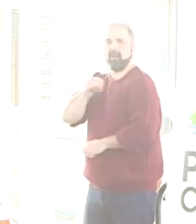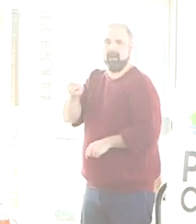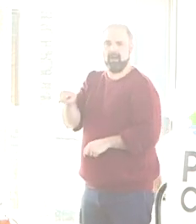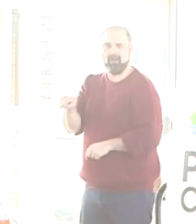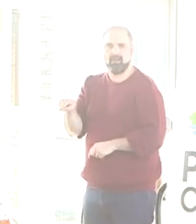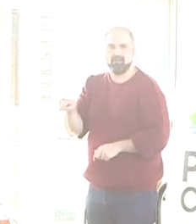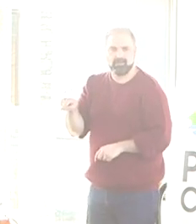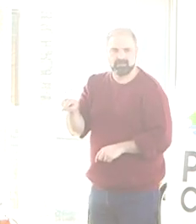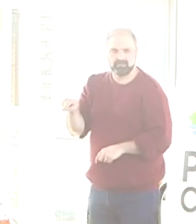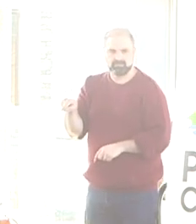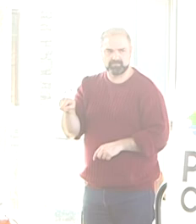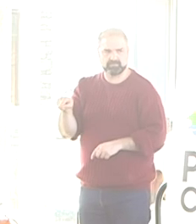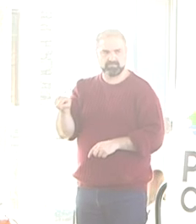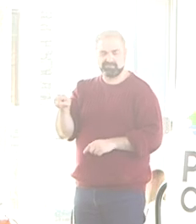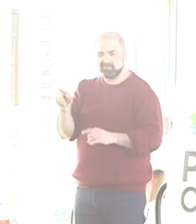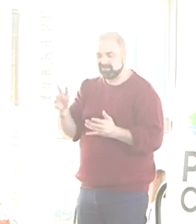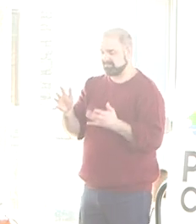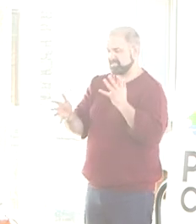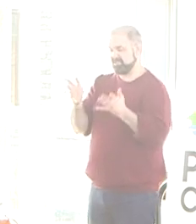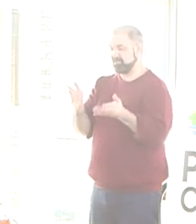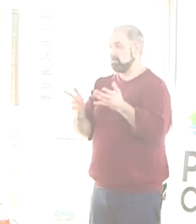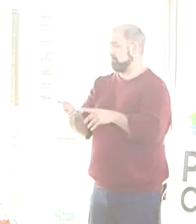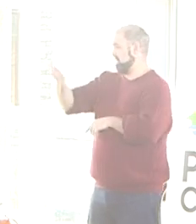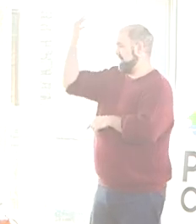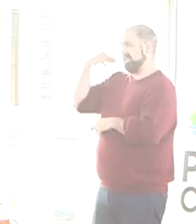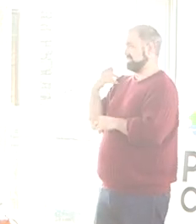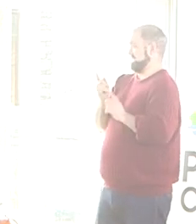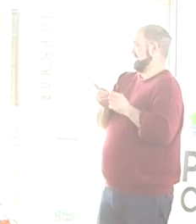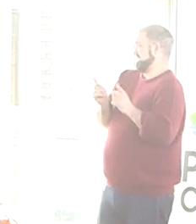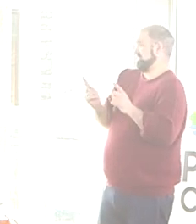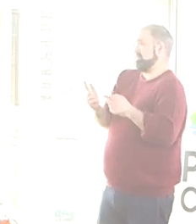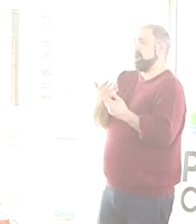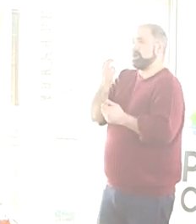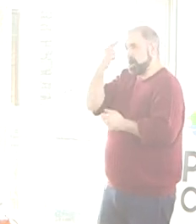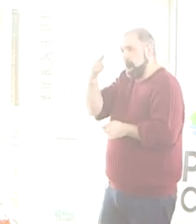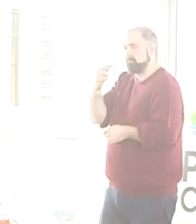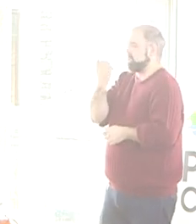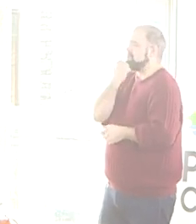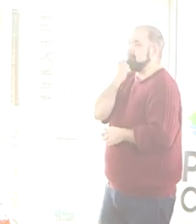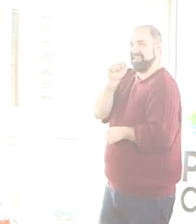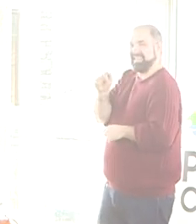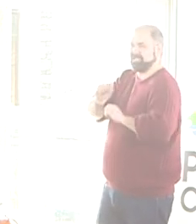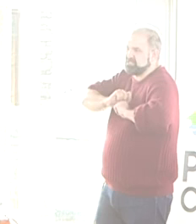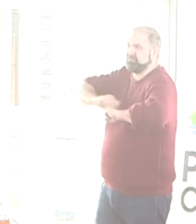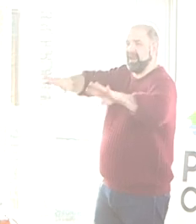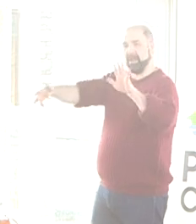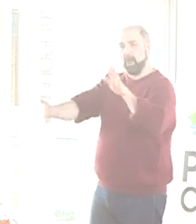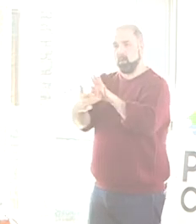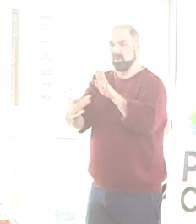It was just part of how things were at the time, getting that number out there. And so there was